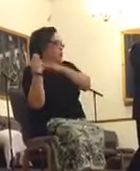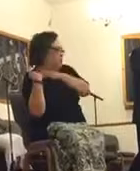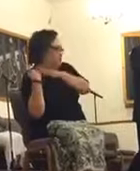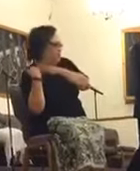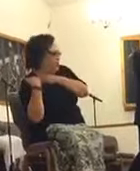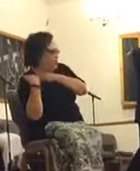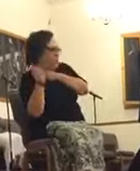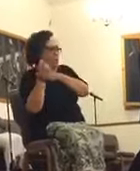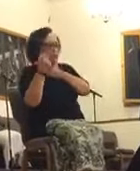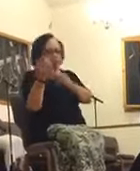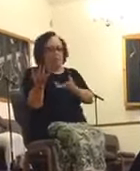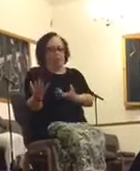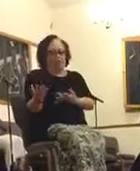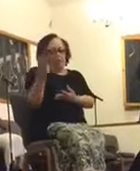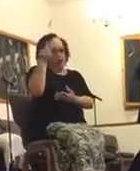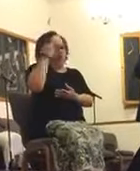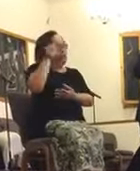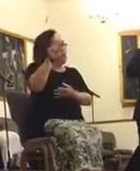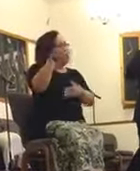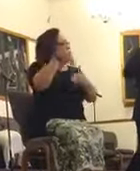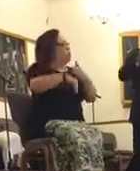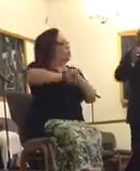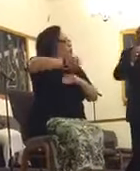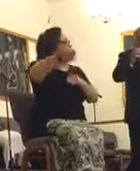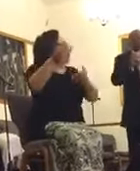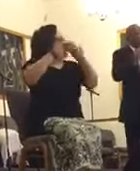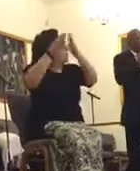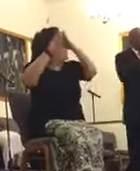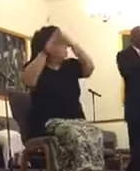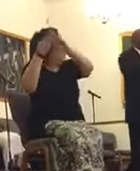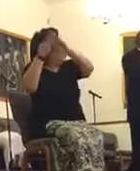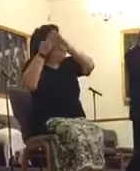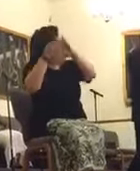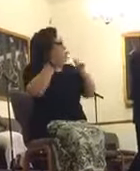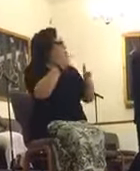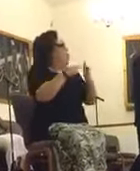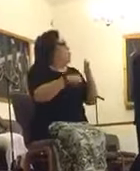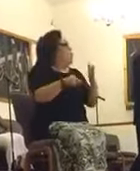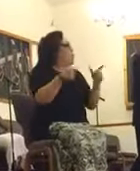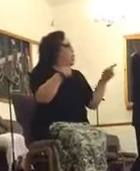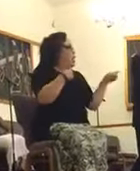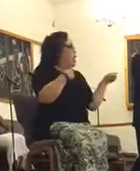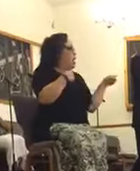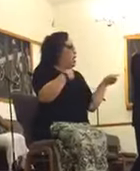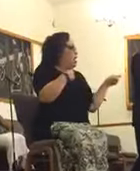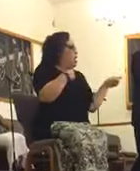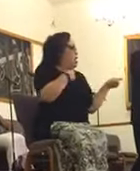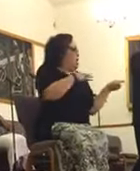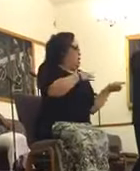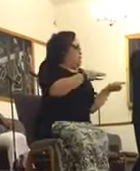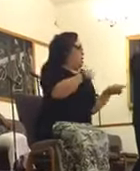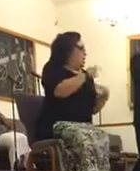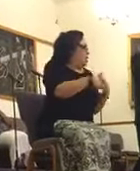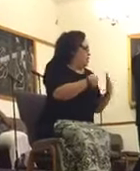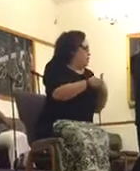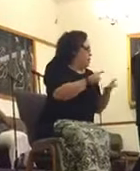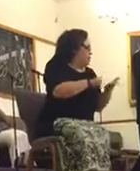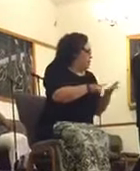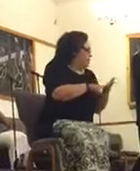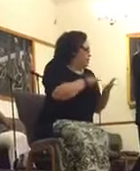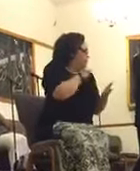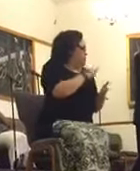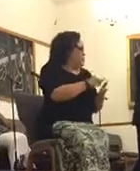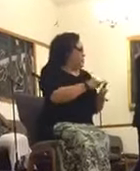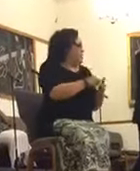Jerusalem. But what I like about this brother was, even though he had some bad news, he did not allow